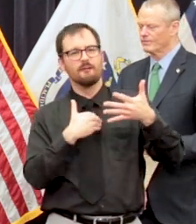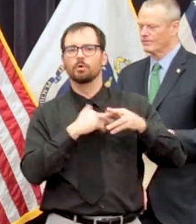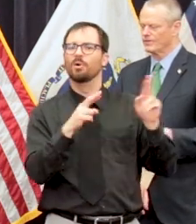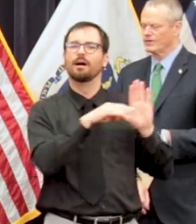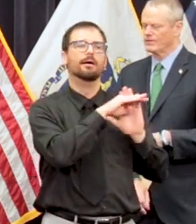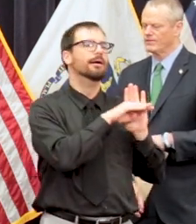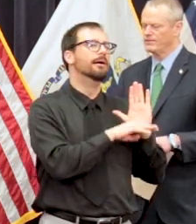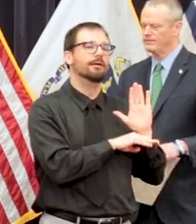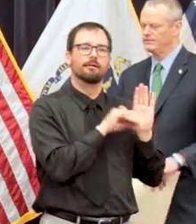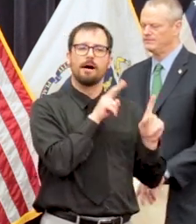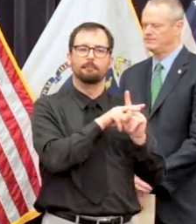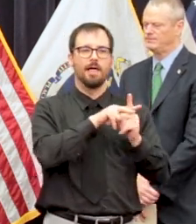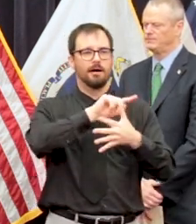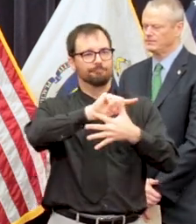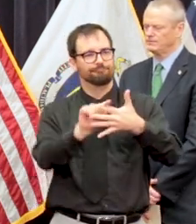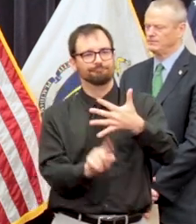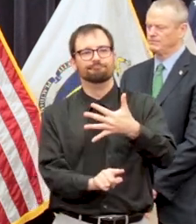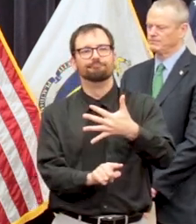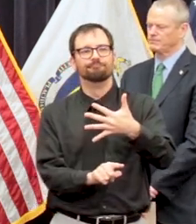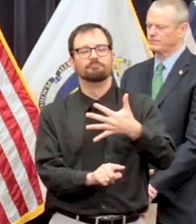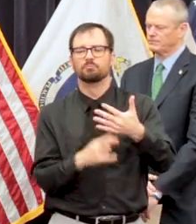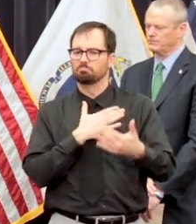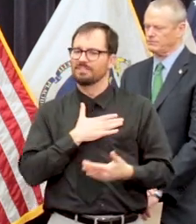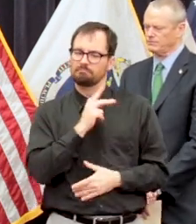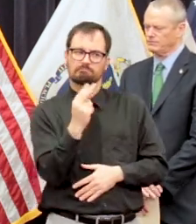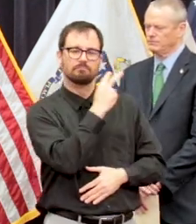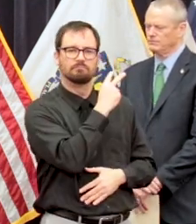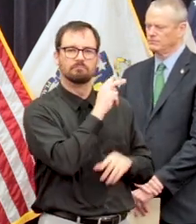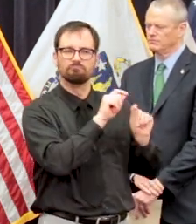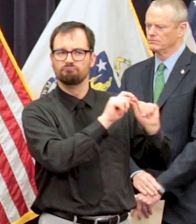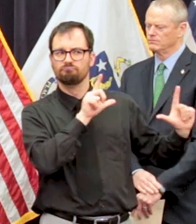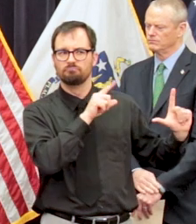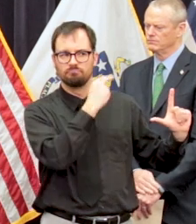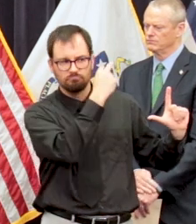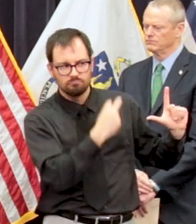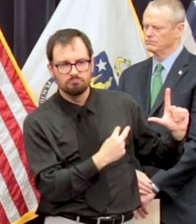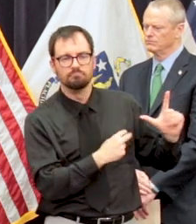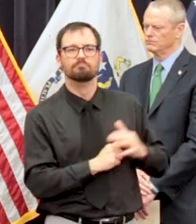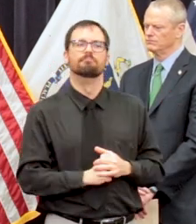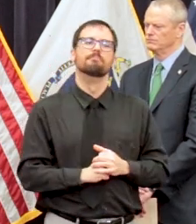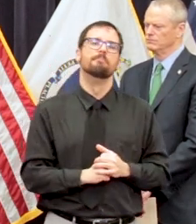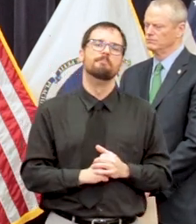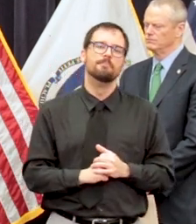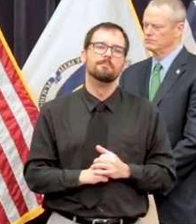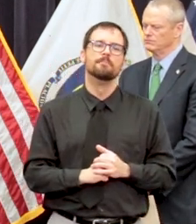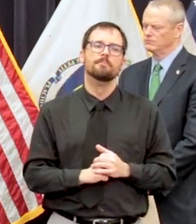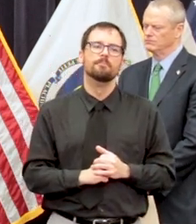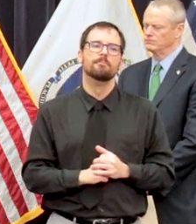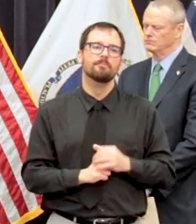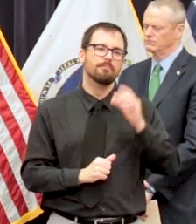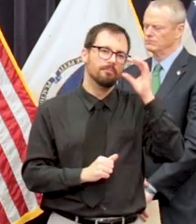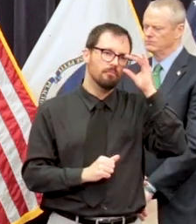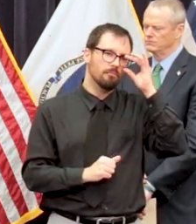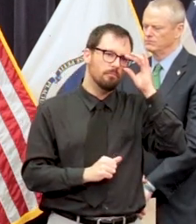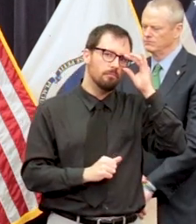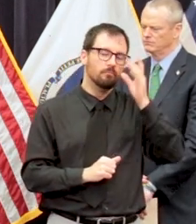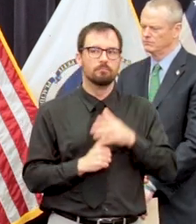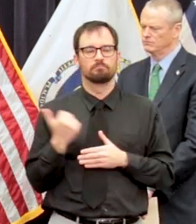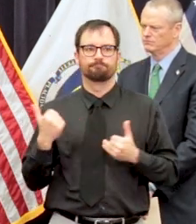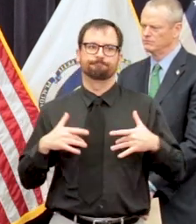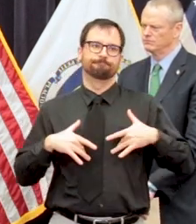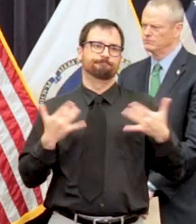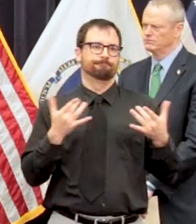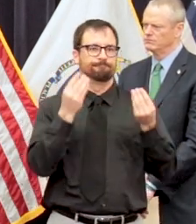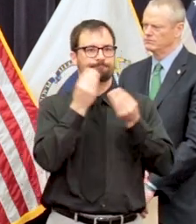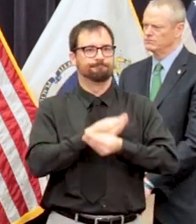And finally, at this moment, I am pleased to announce that our 211 line is officially up and running